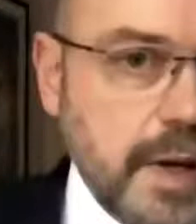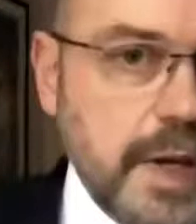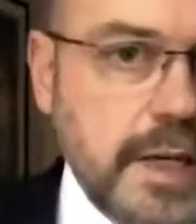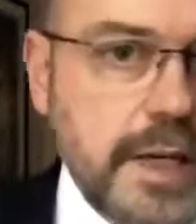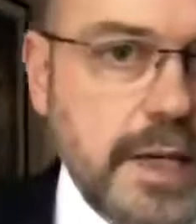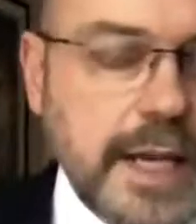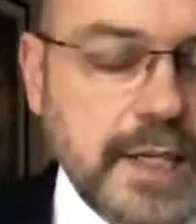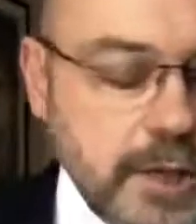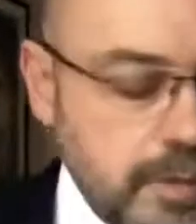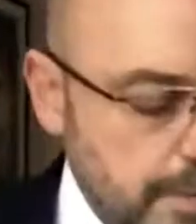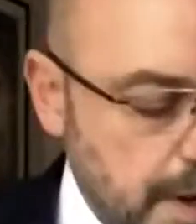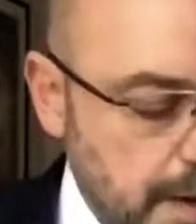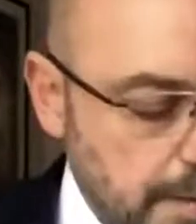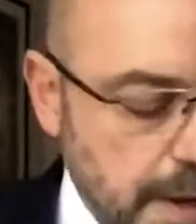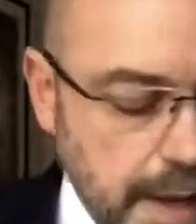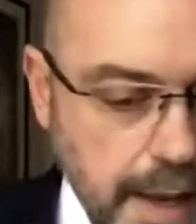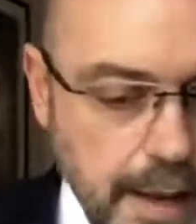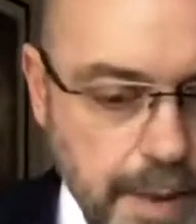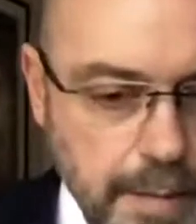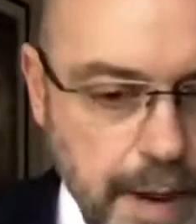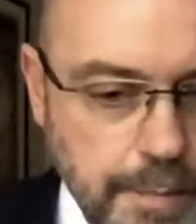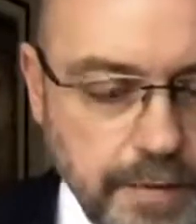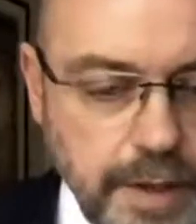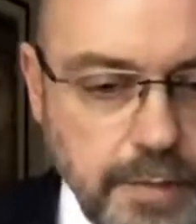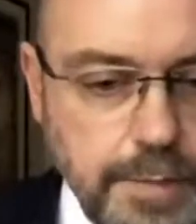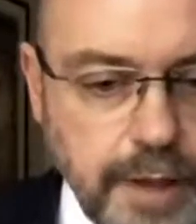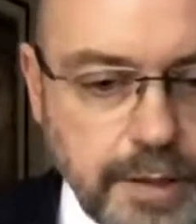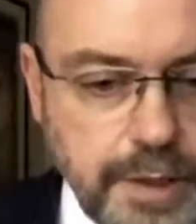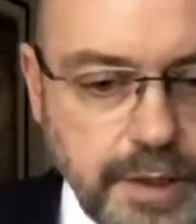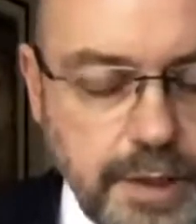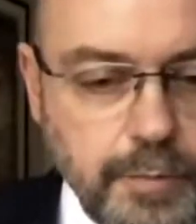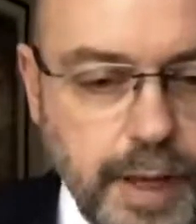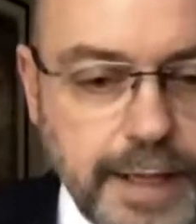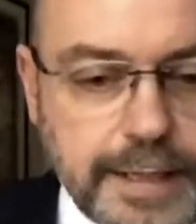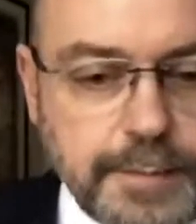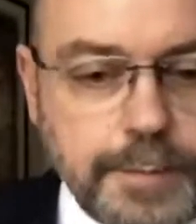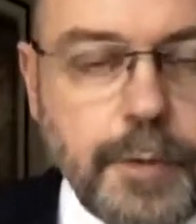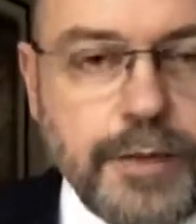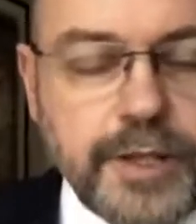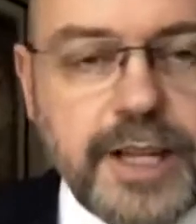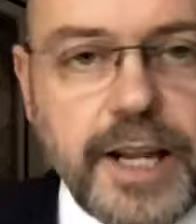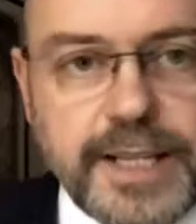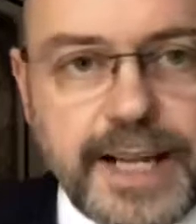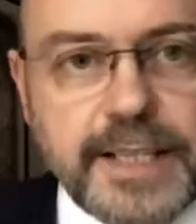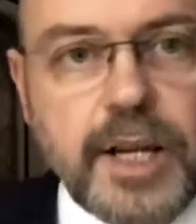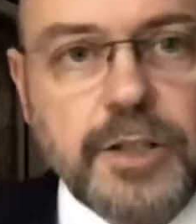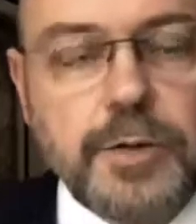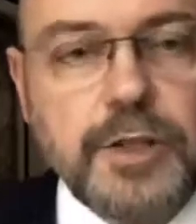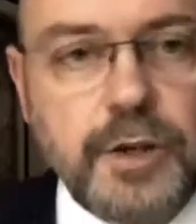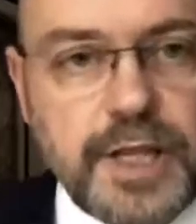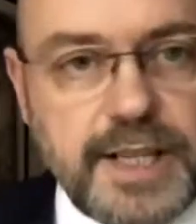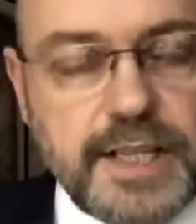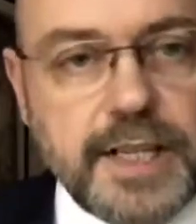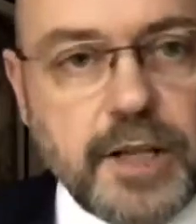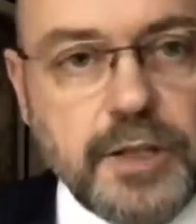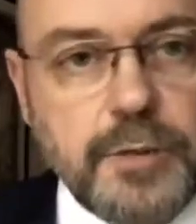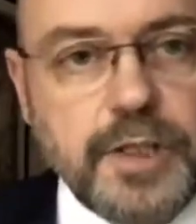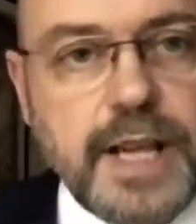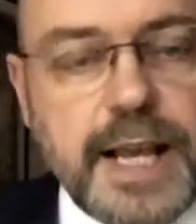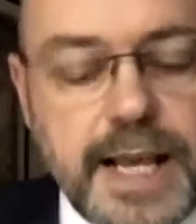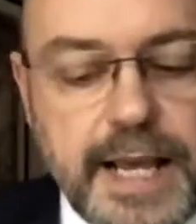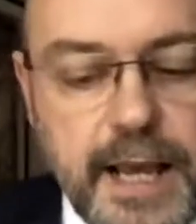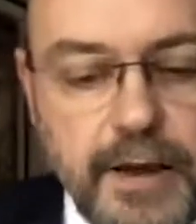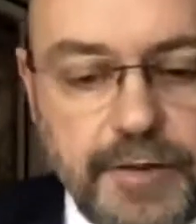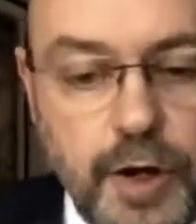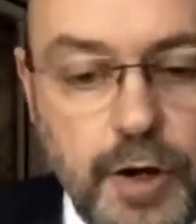both. Can I ask you about the possible, whether it's an unintended consequence or the intended